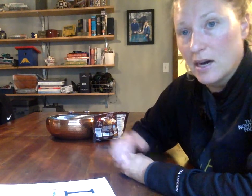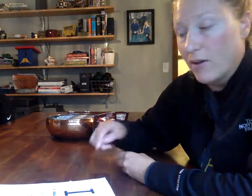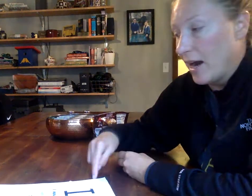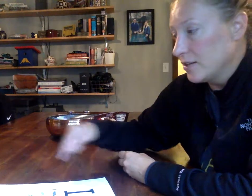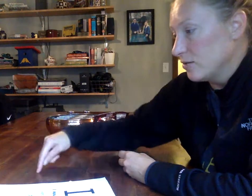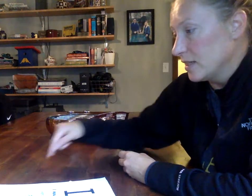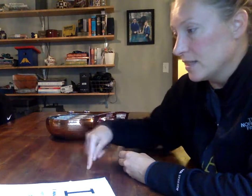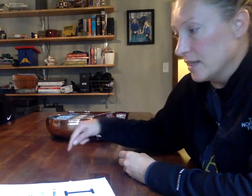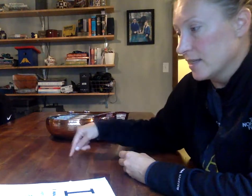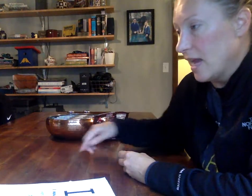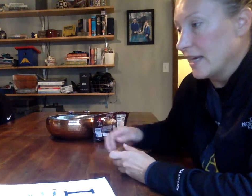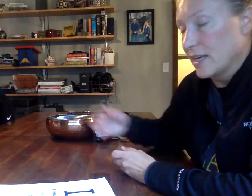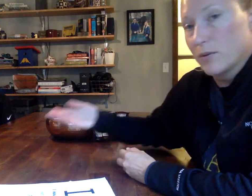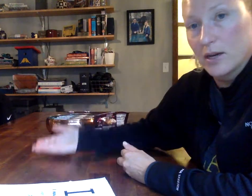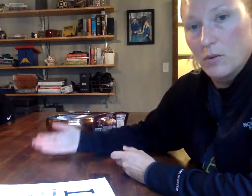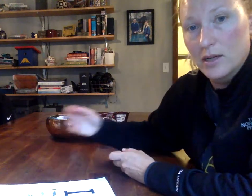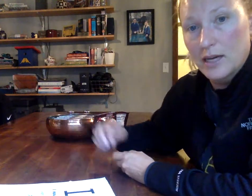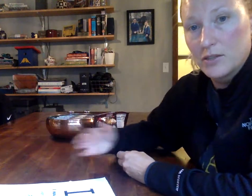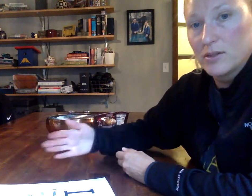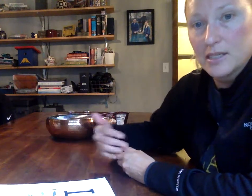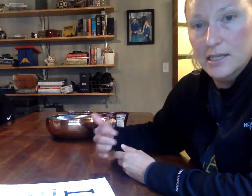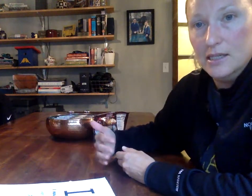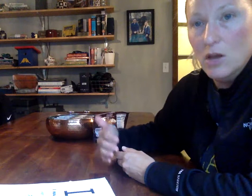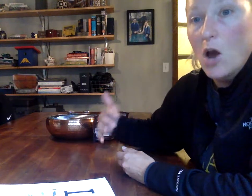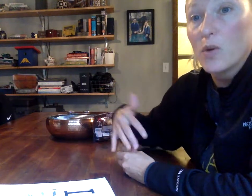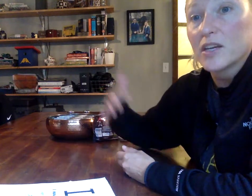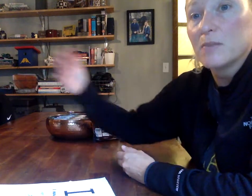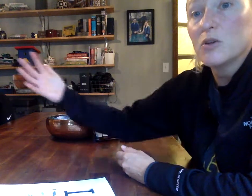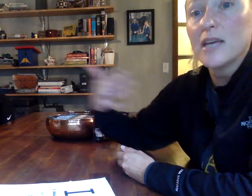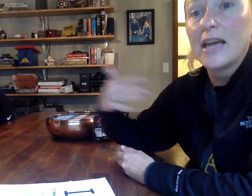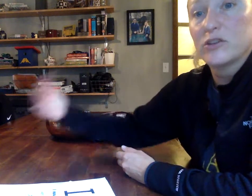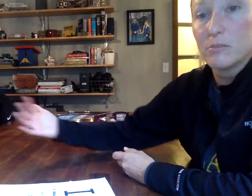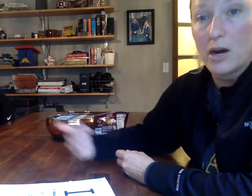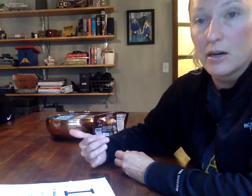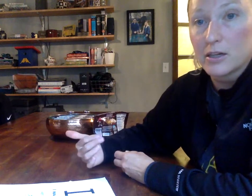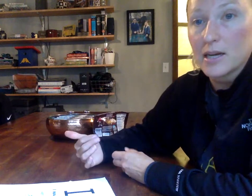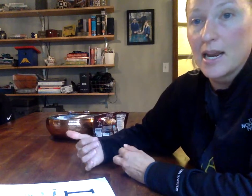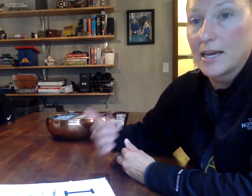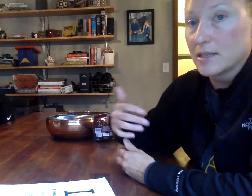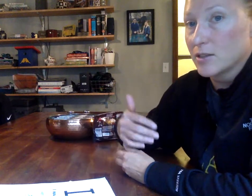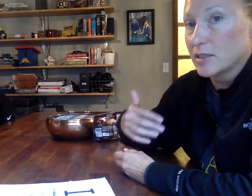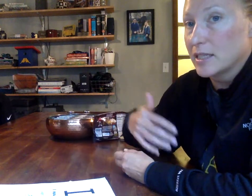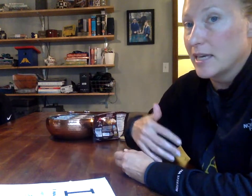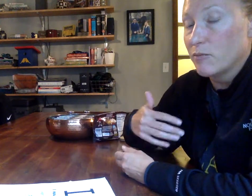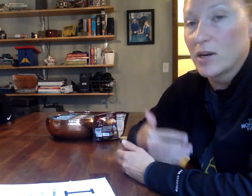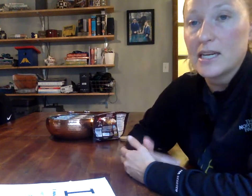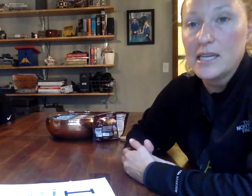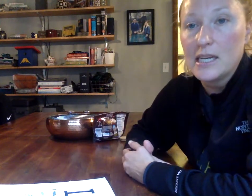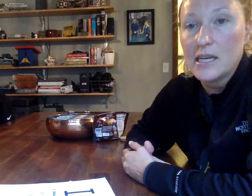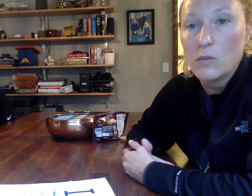I do these things, I get what I want. I do these things with a communication partner, and I can start to get what I need and what I